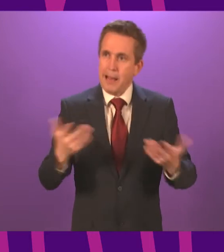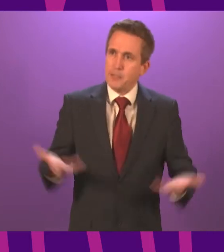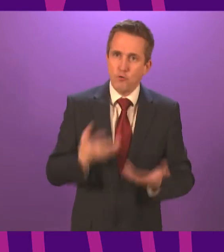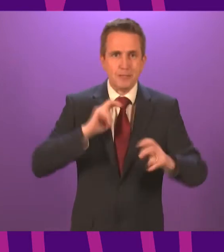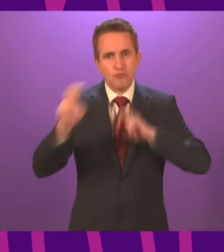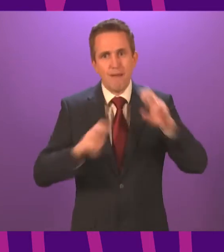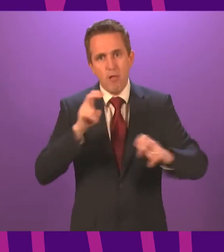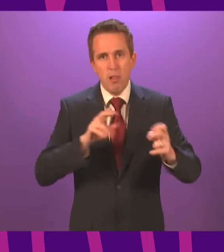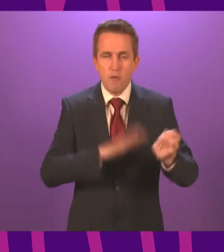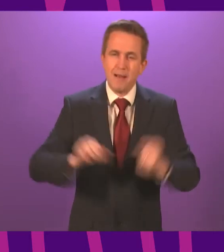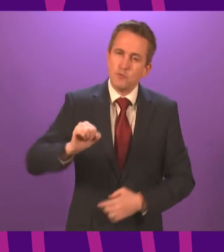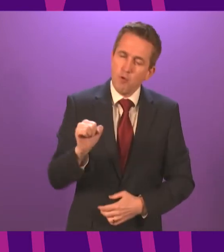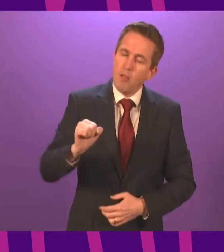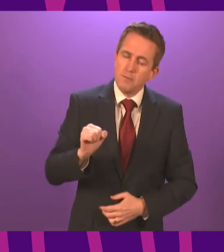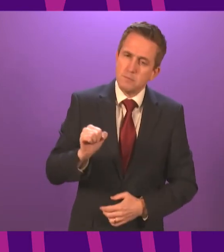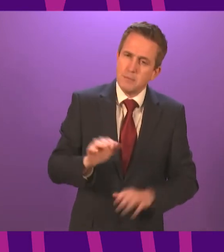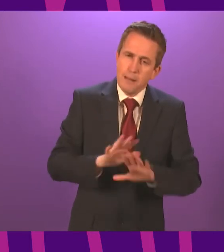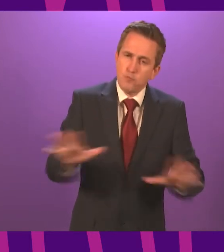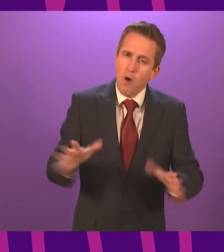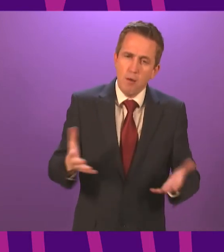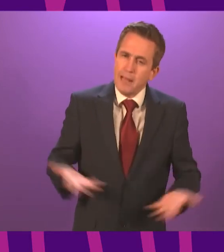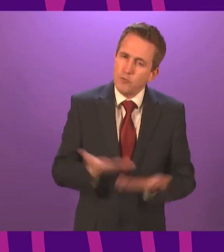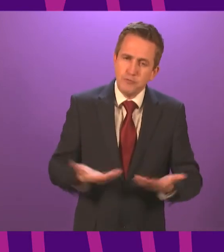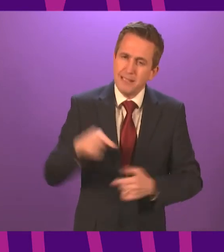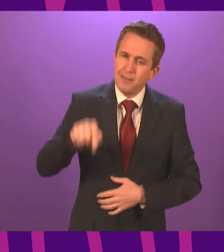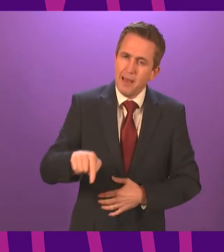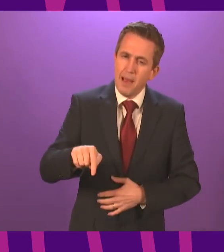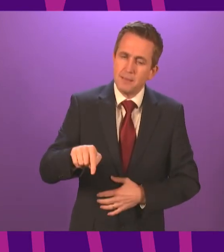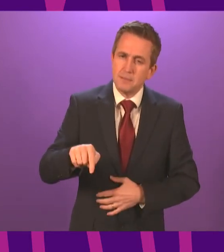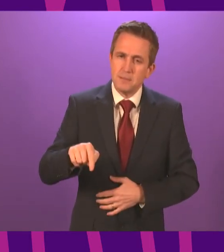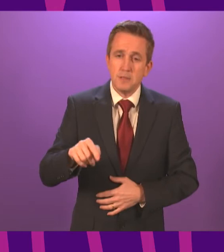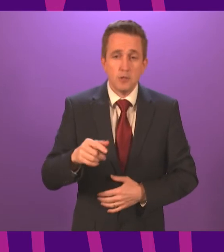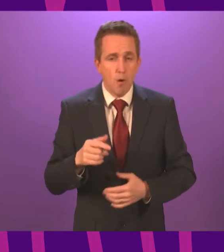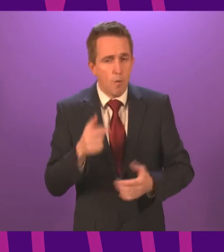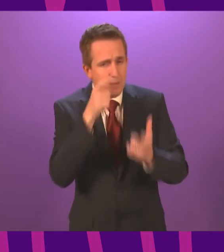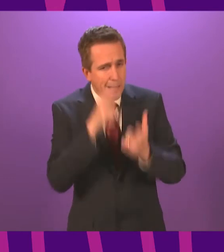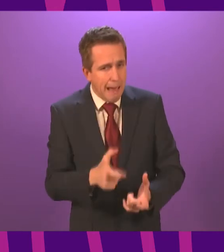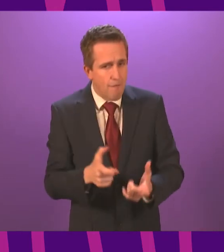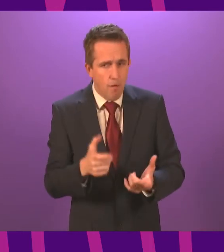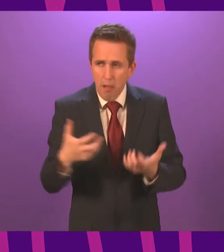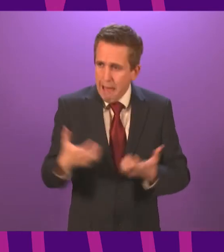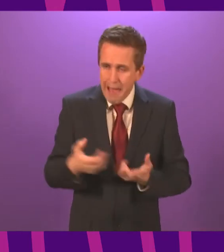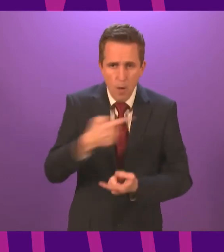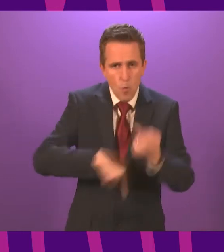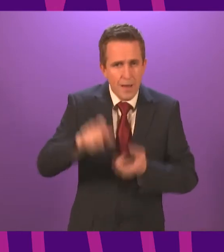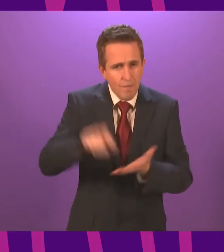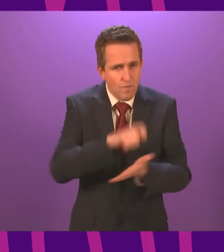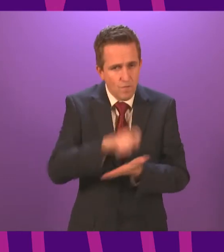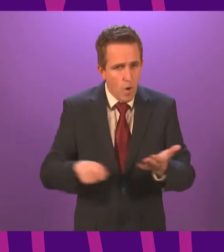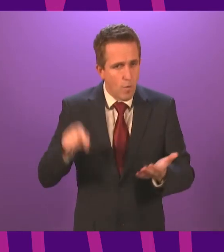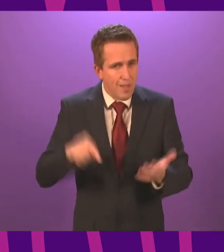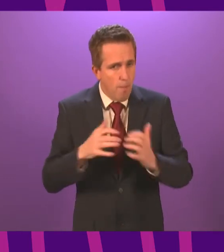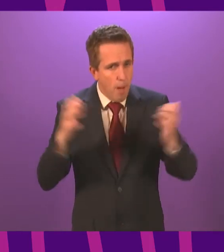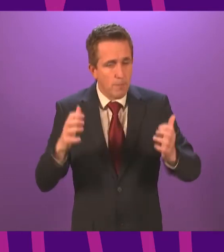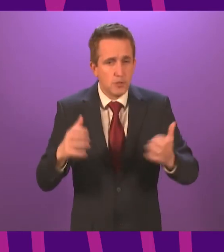is important to recognise that how we vote in this Parliament sends a message across the country. So we